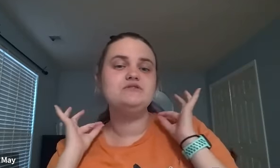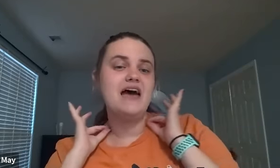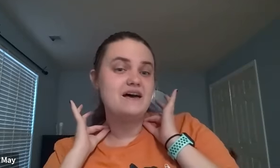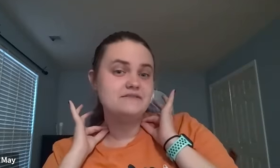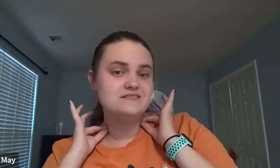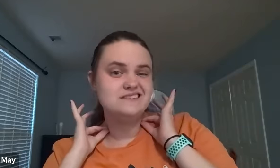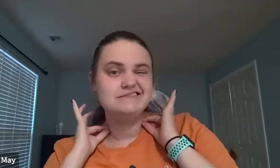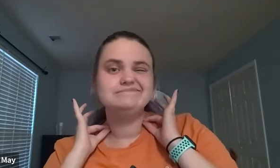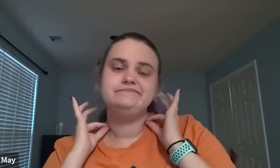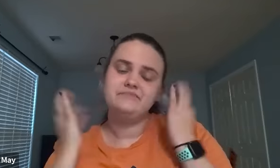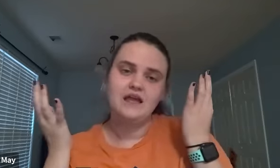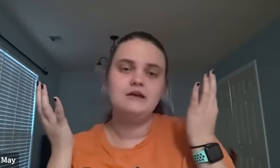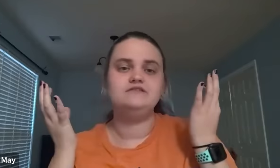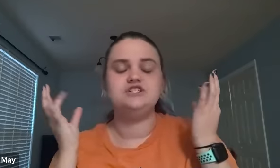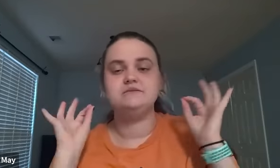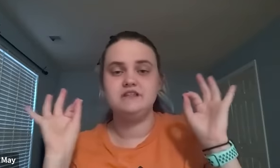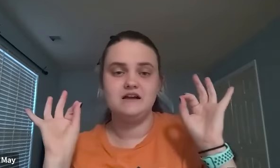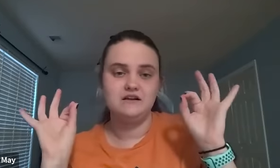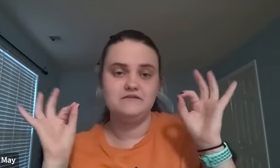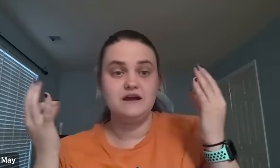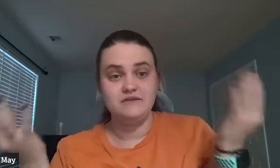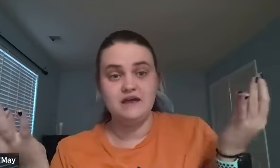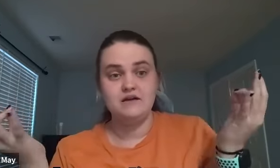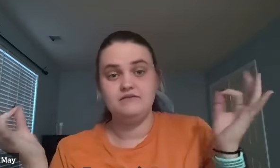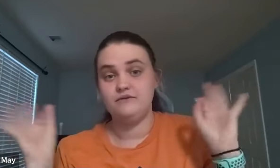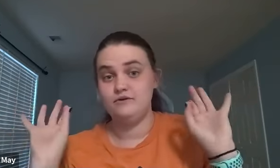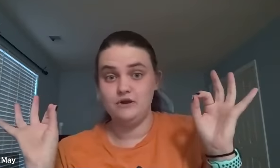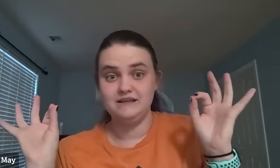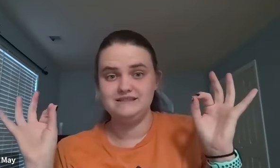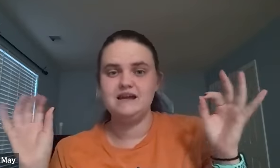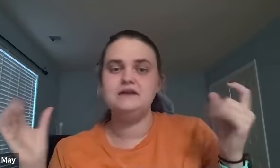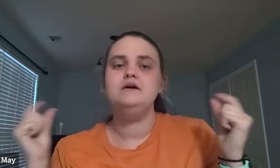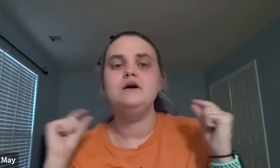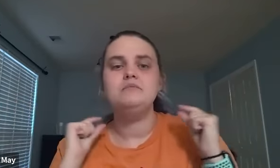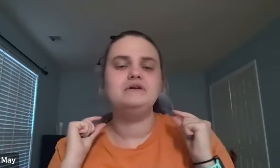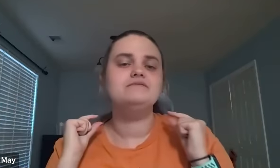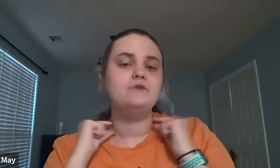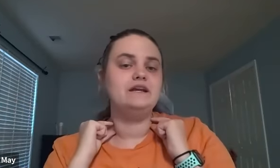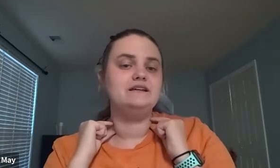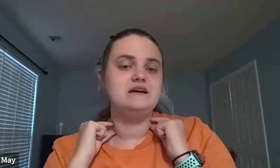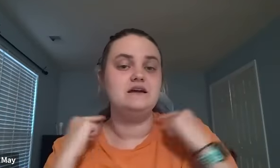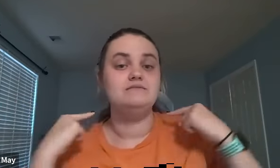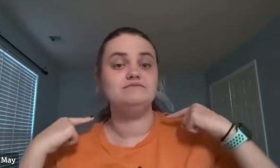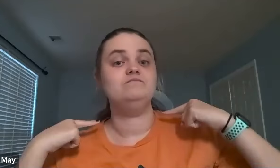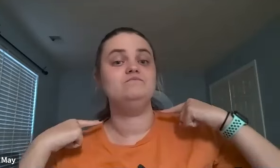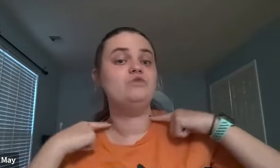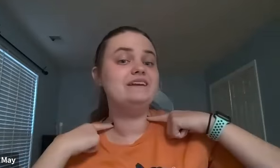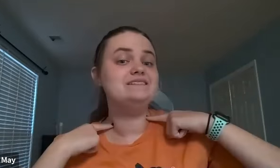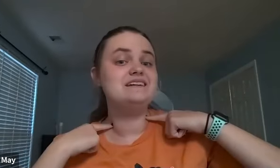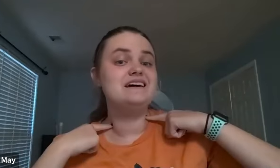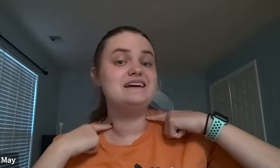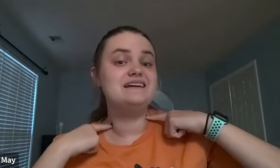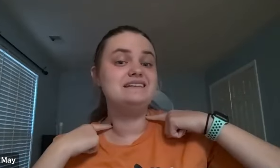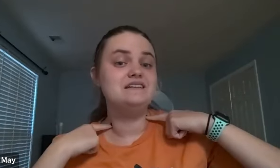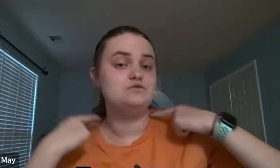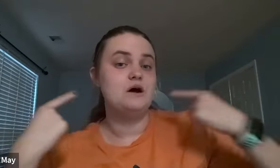the F's, just to be that clarified for Frankenstein, but Frankenstein as well with